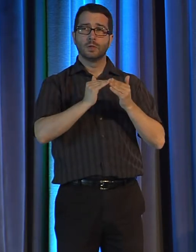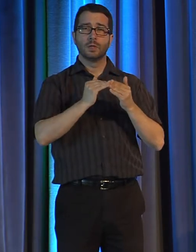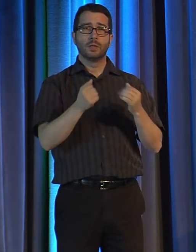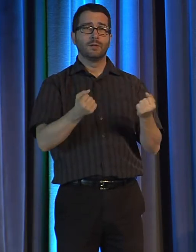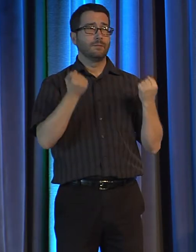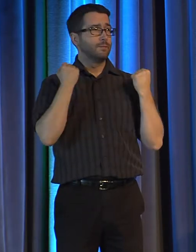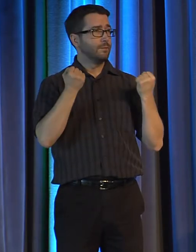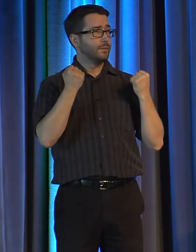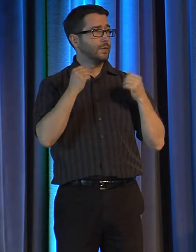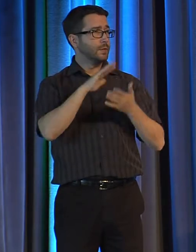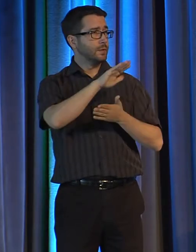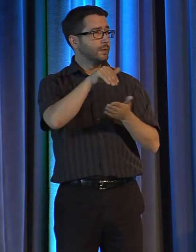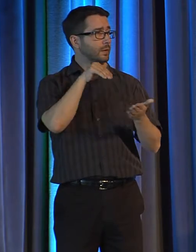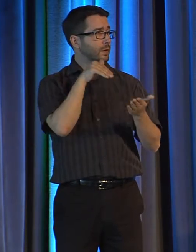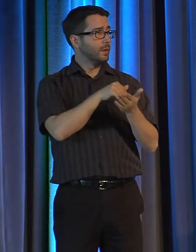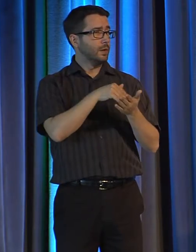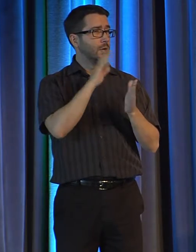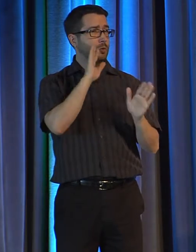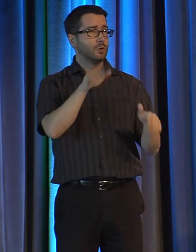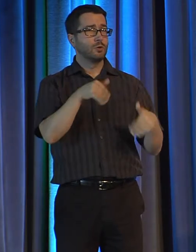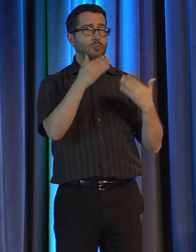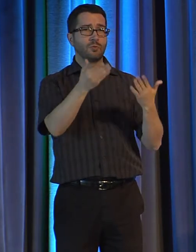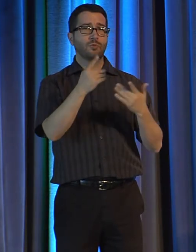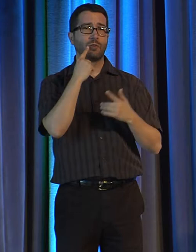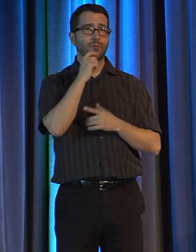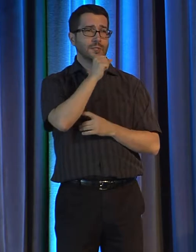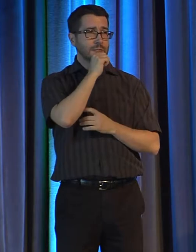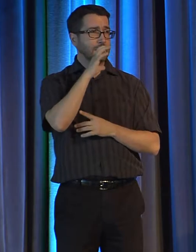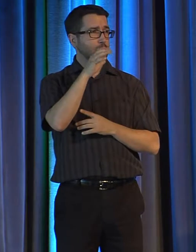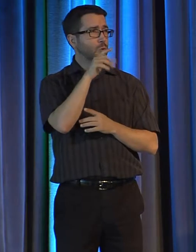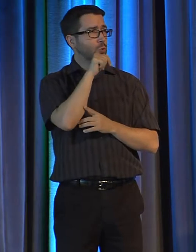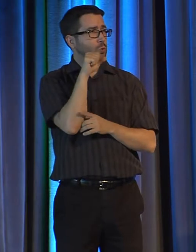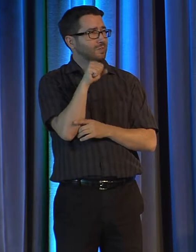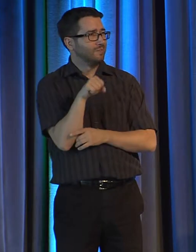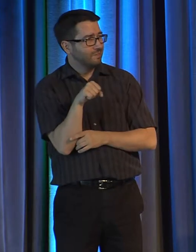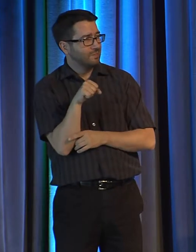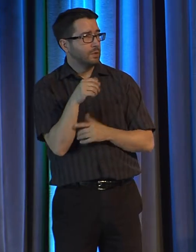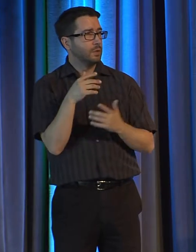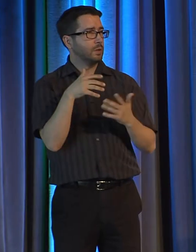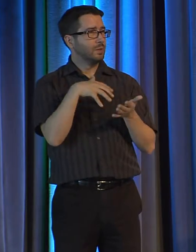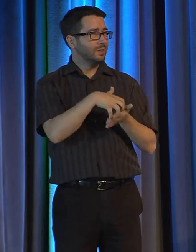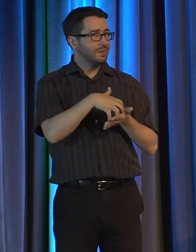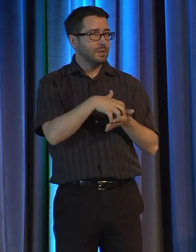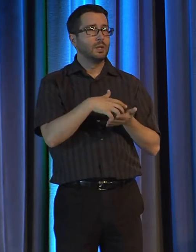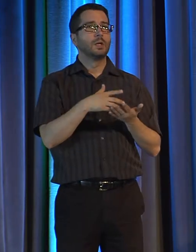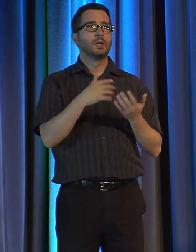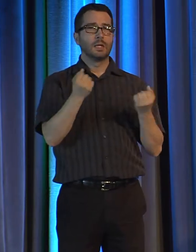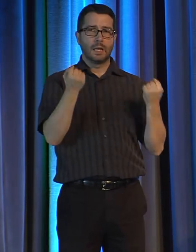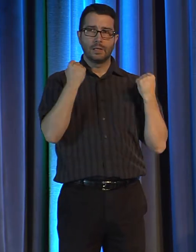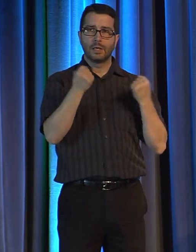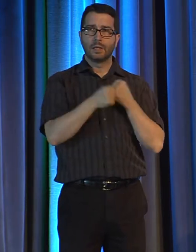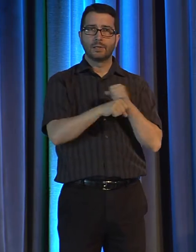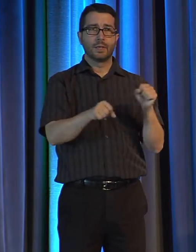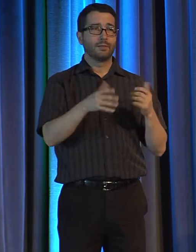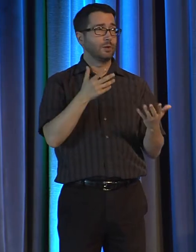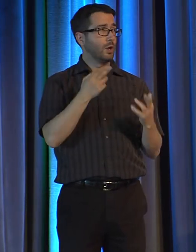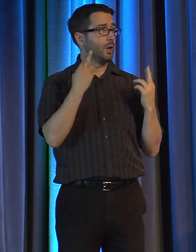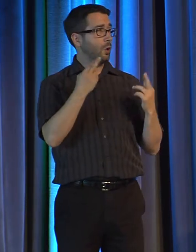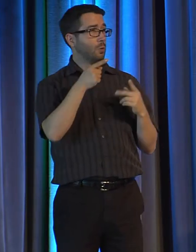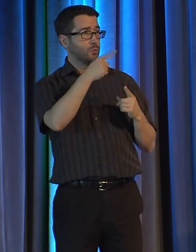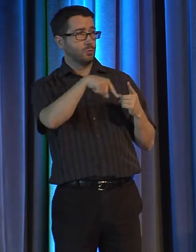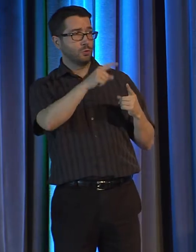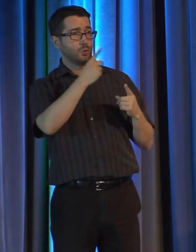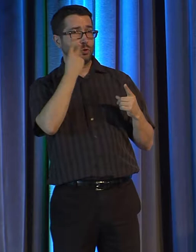facilities to provide opportunities for frail seniors to exercise safely. And I hope you saw the program over there about